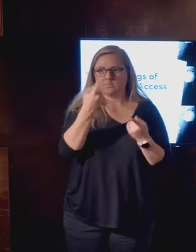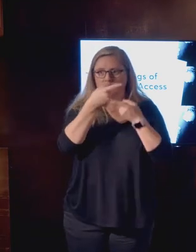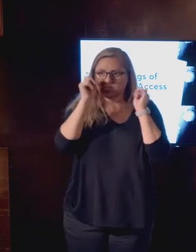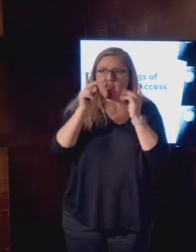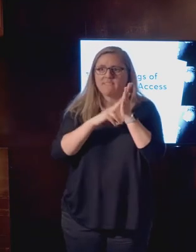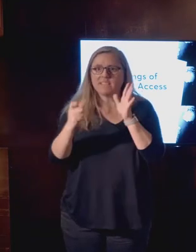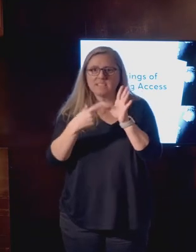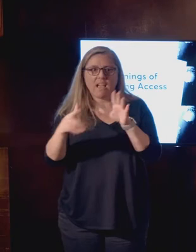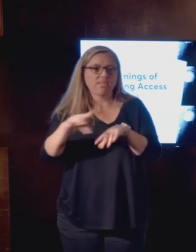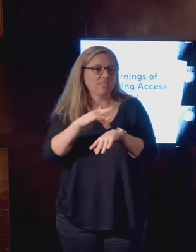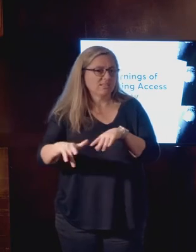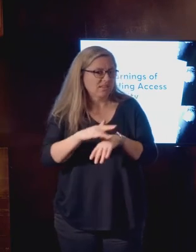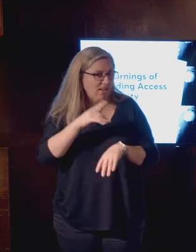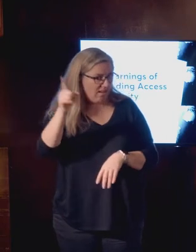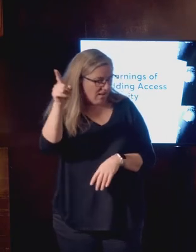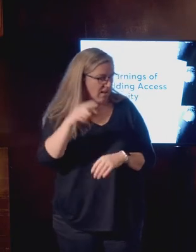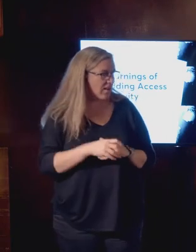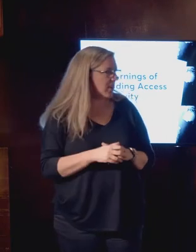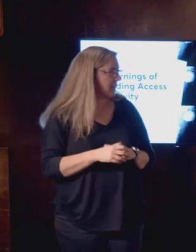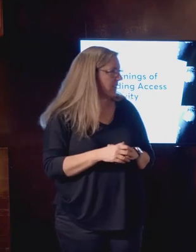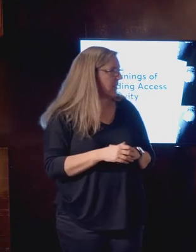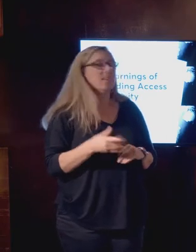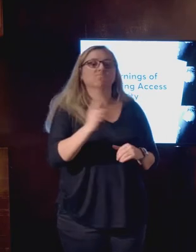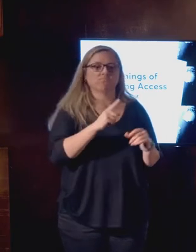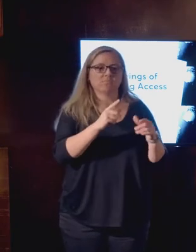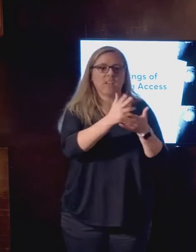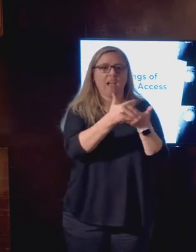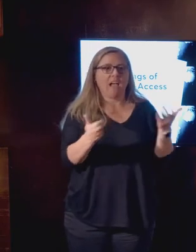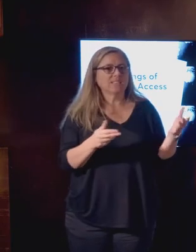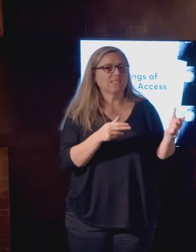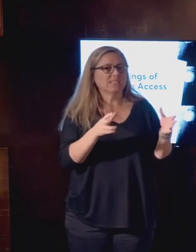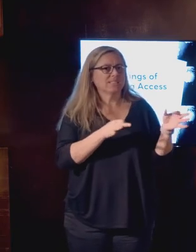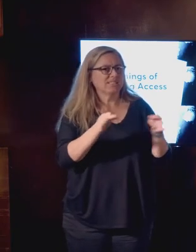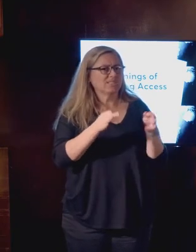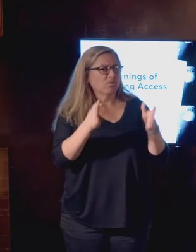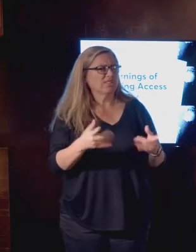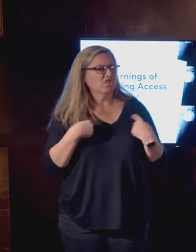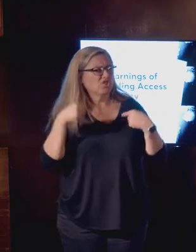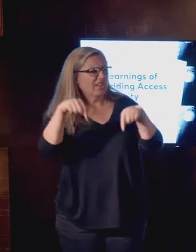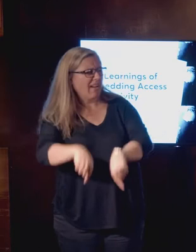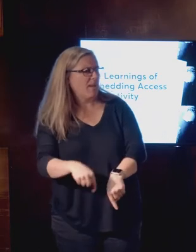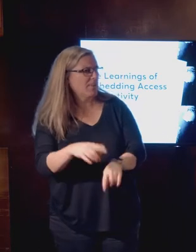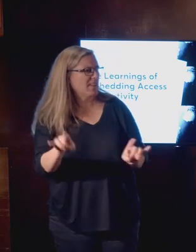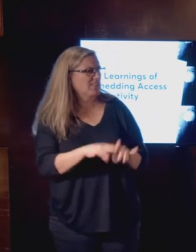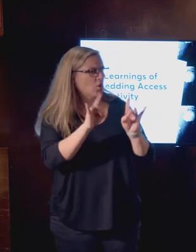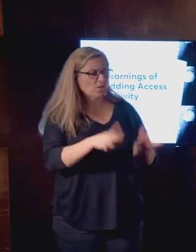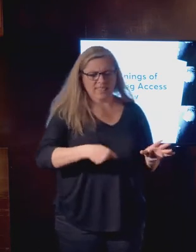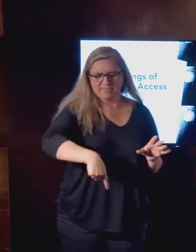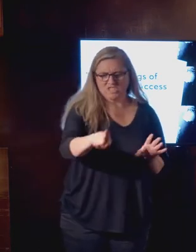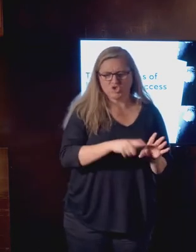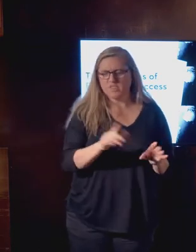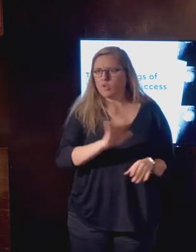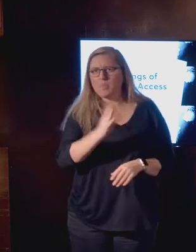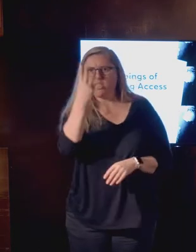VCA Theatre. She's also the artistic director of Vital Exposure. She came out here to Australia this year for